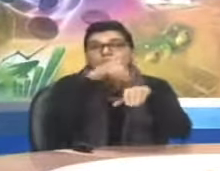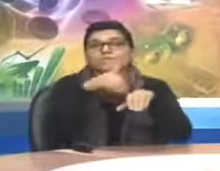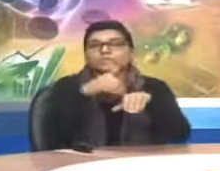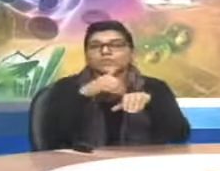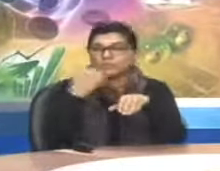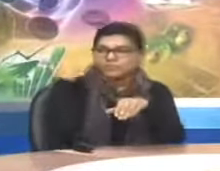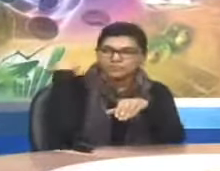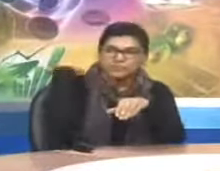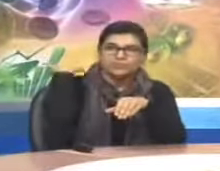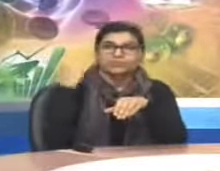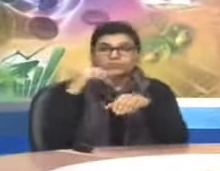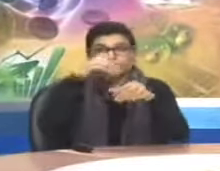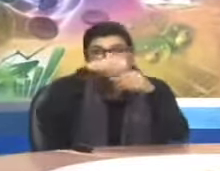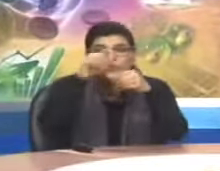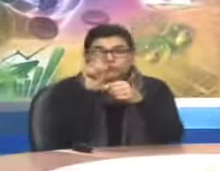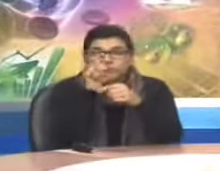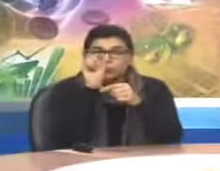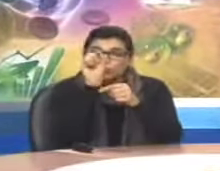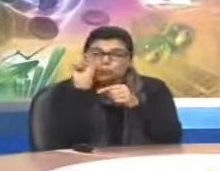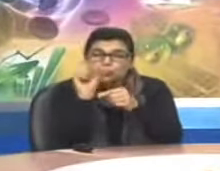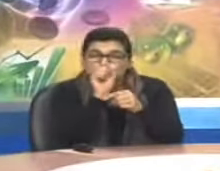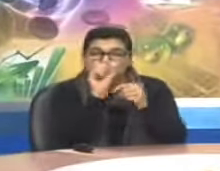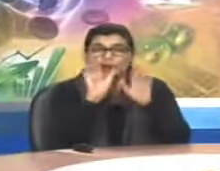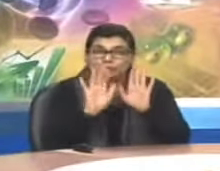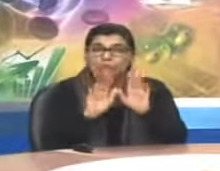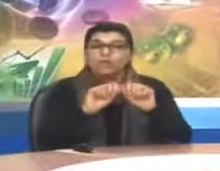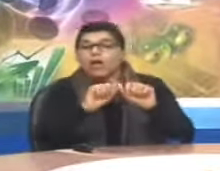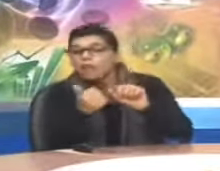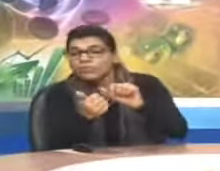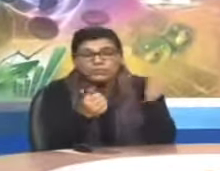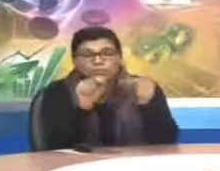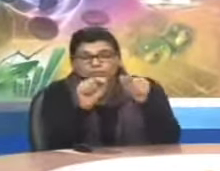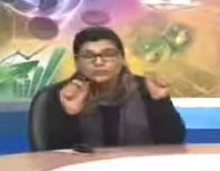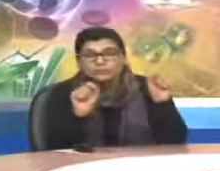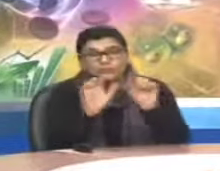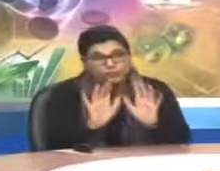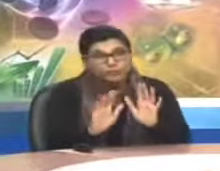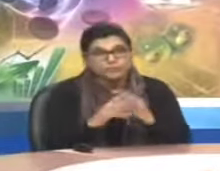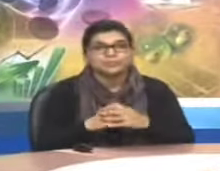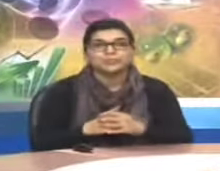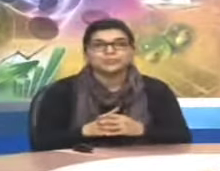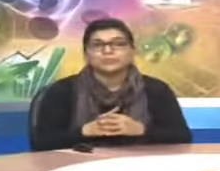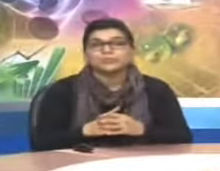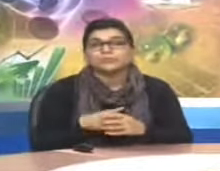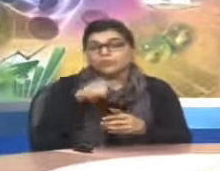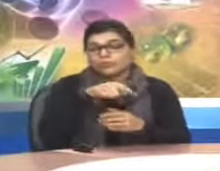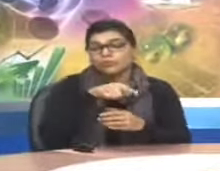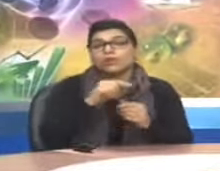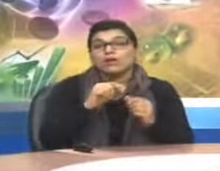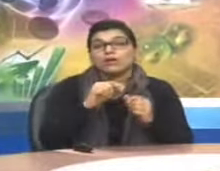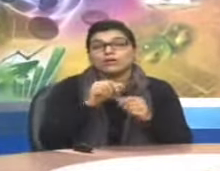like rats also has hairs, and they can carry small insects and